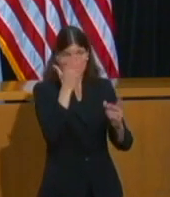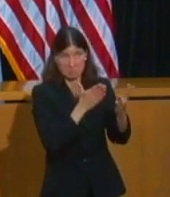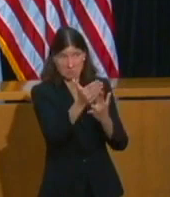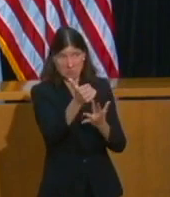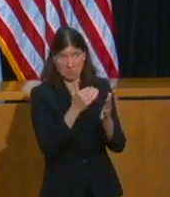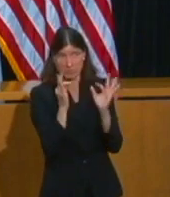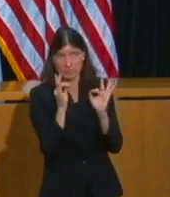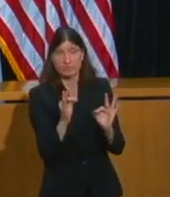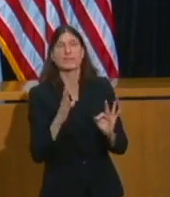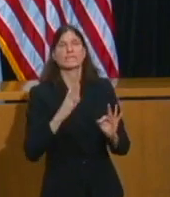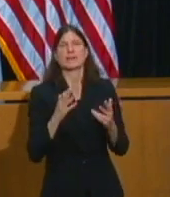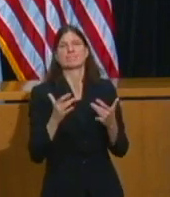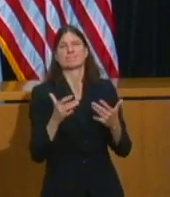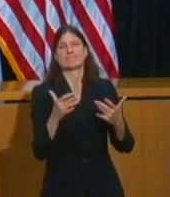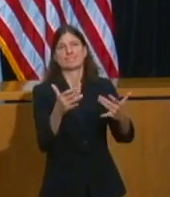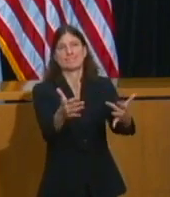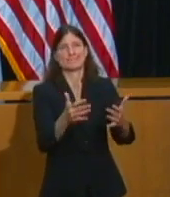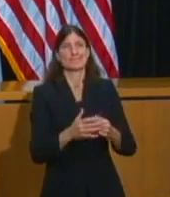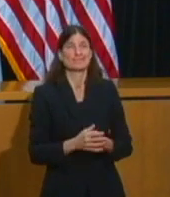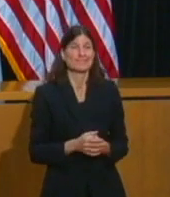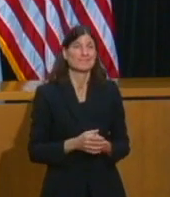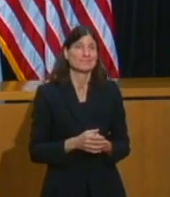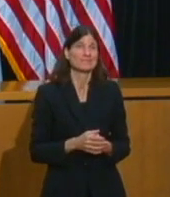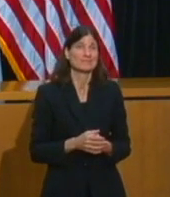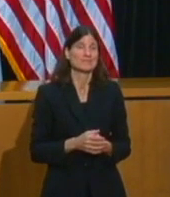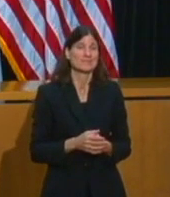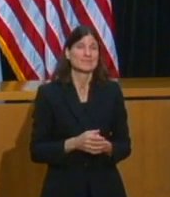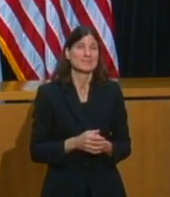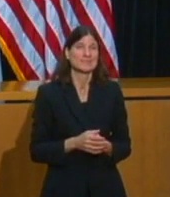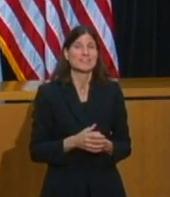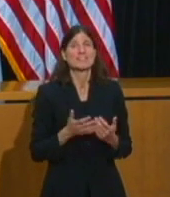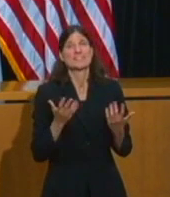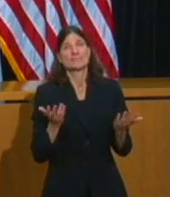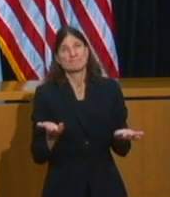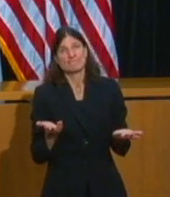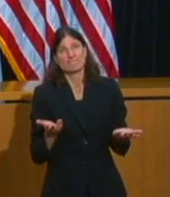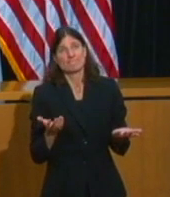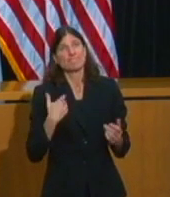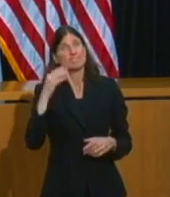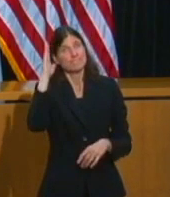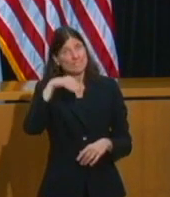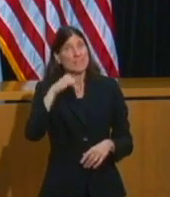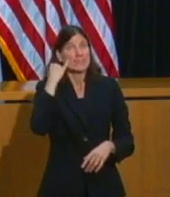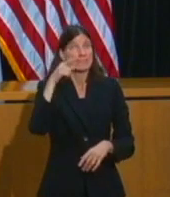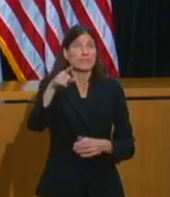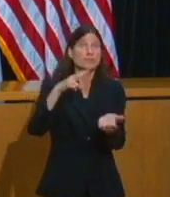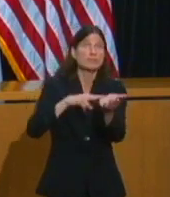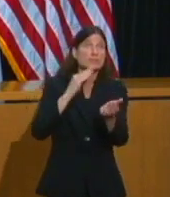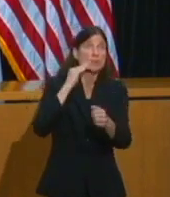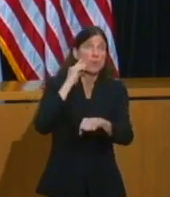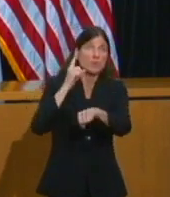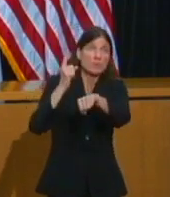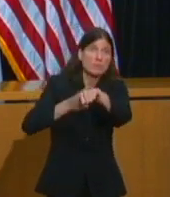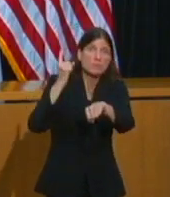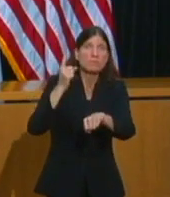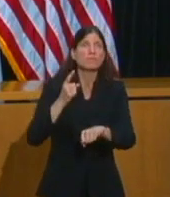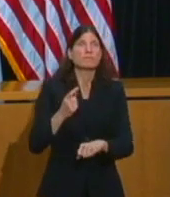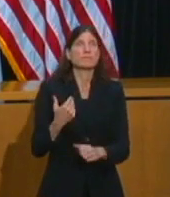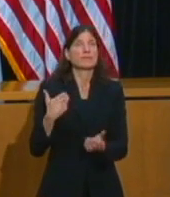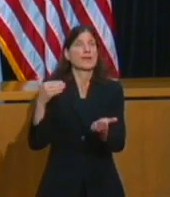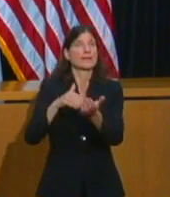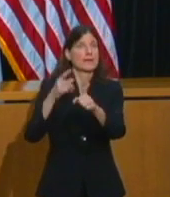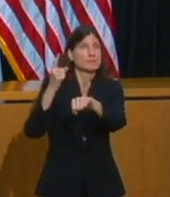come with very clear, very specific accountability measures. Have you found any facility that you would relate to, like